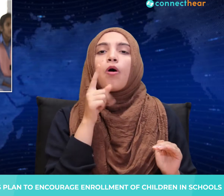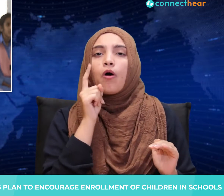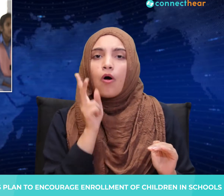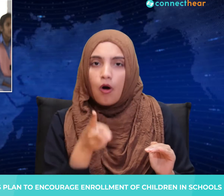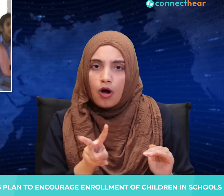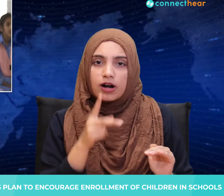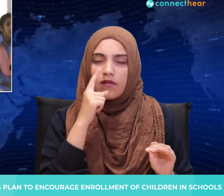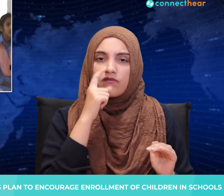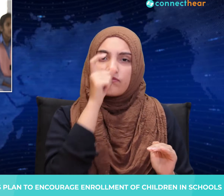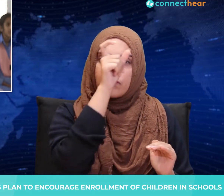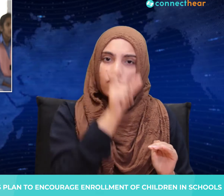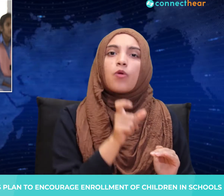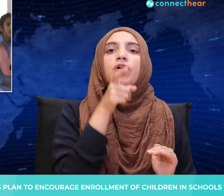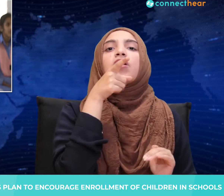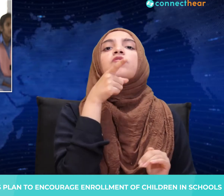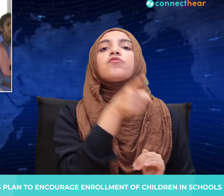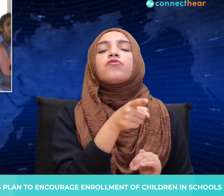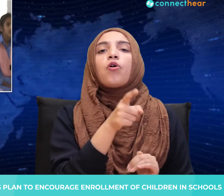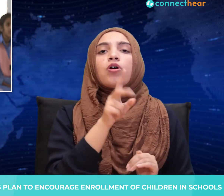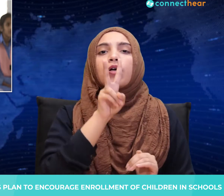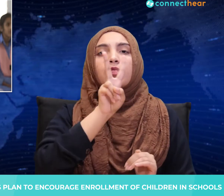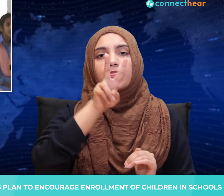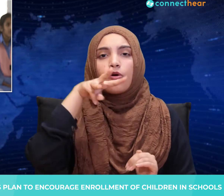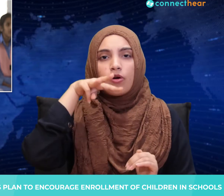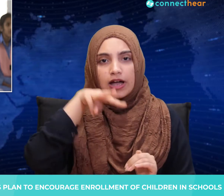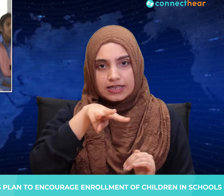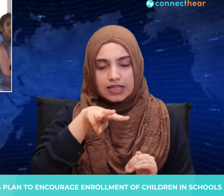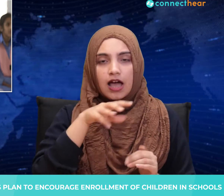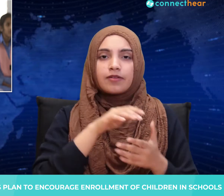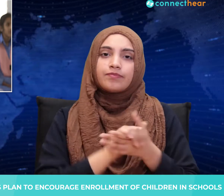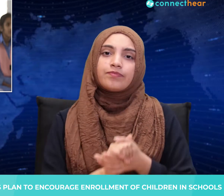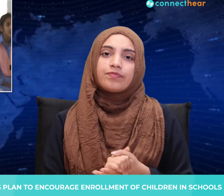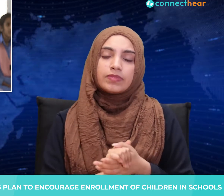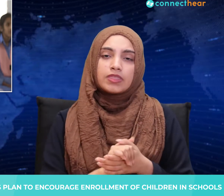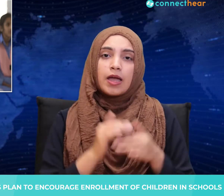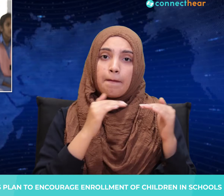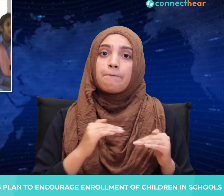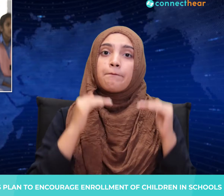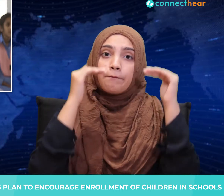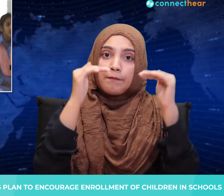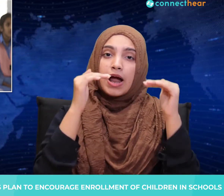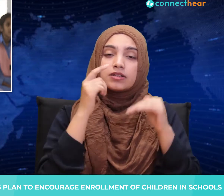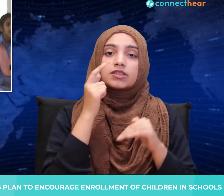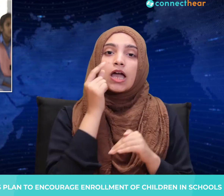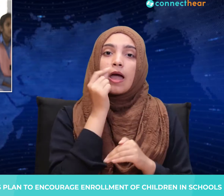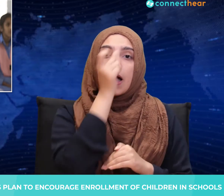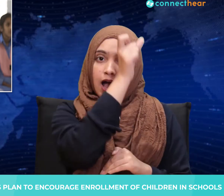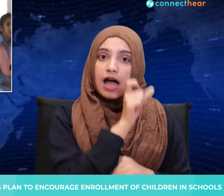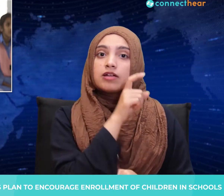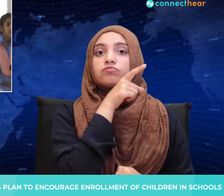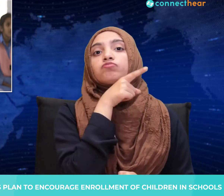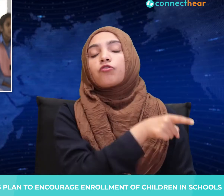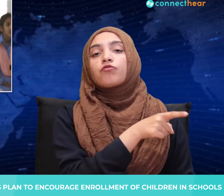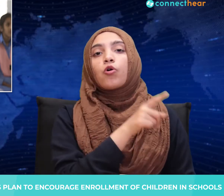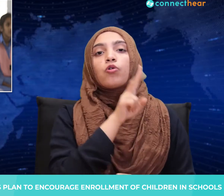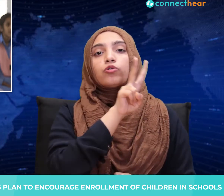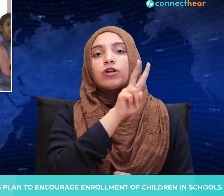girls Rs 2,000. Secondary school boys would get Rs 2,500 and